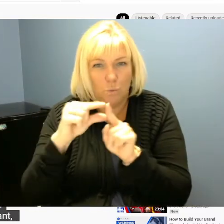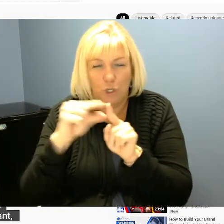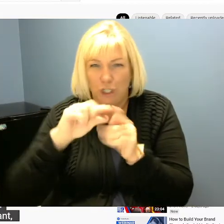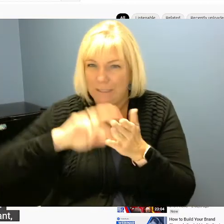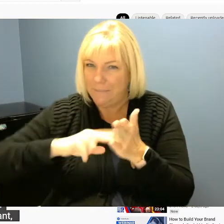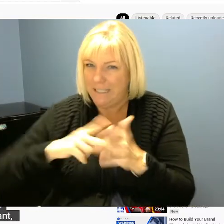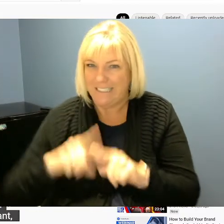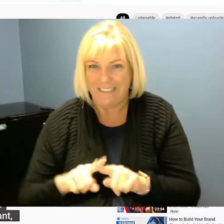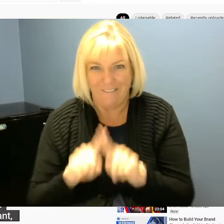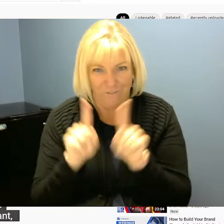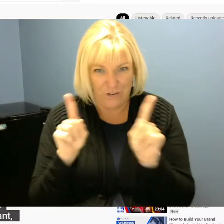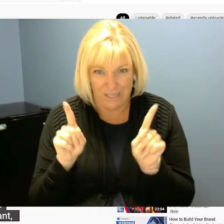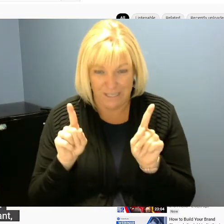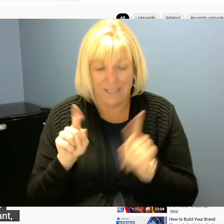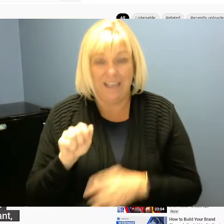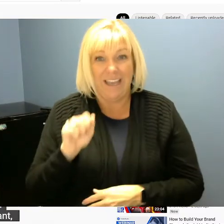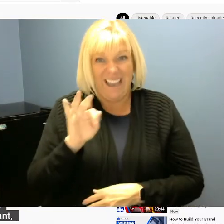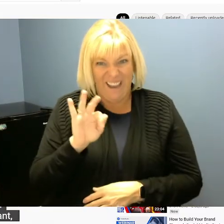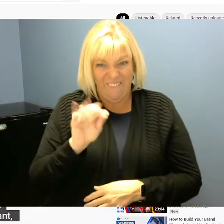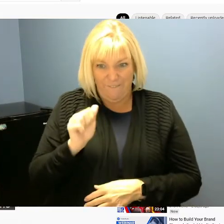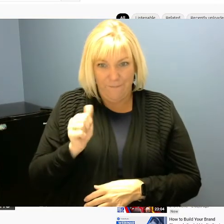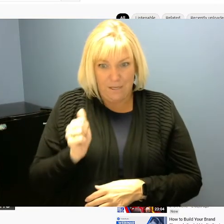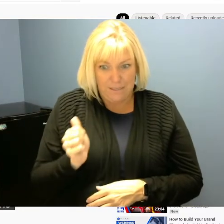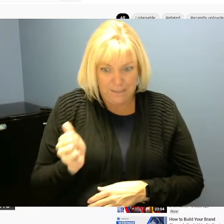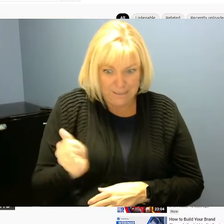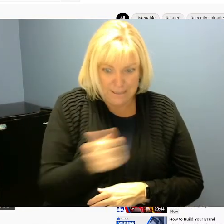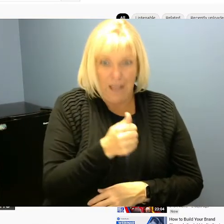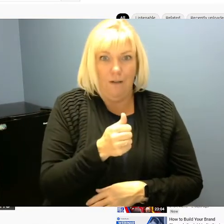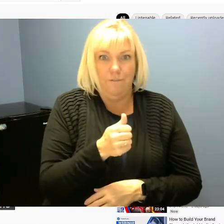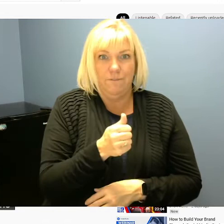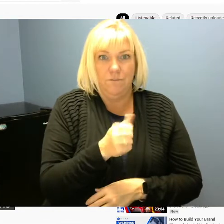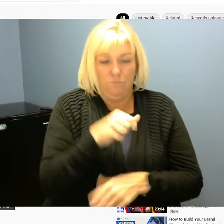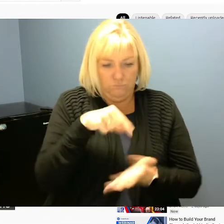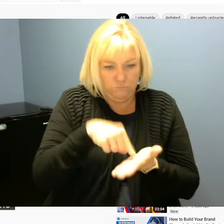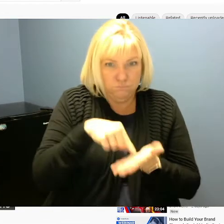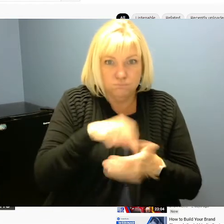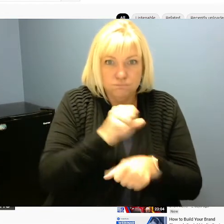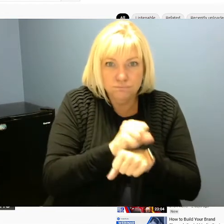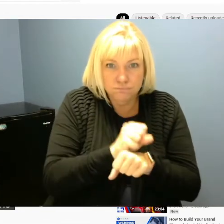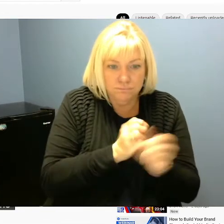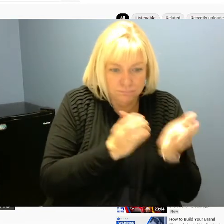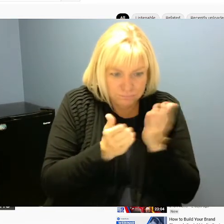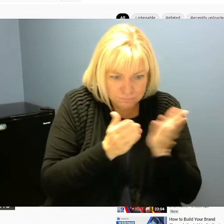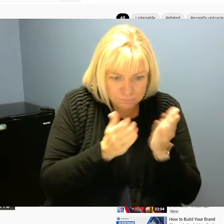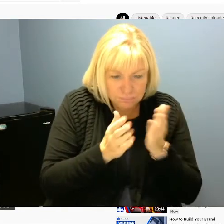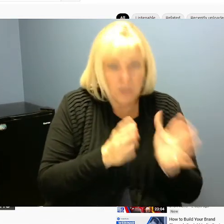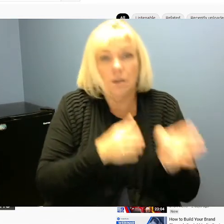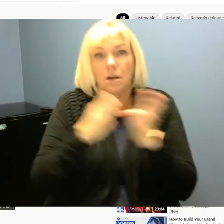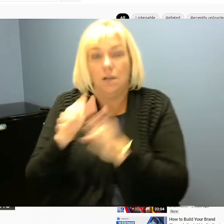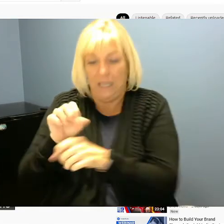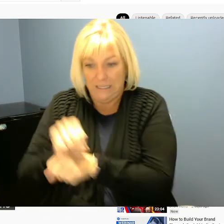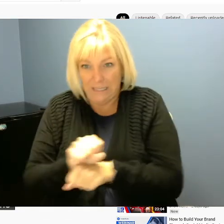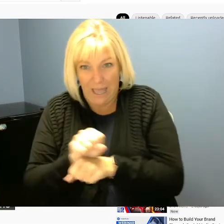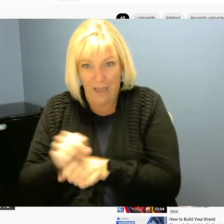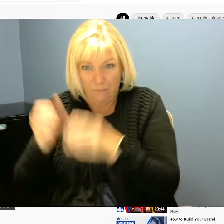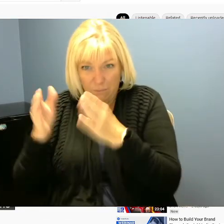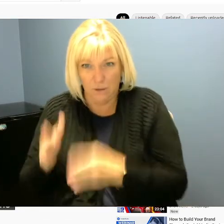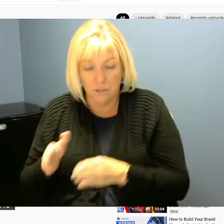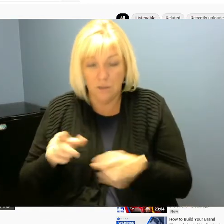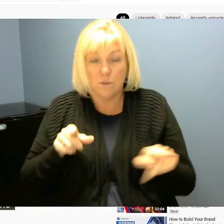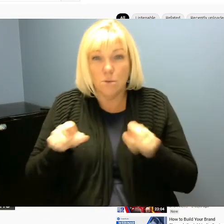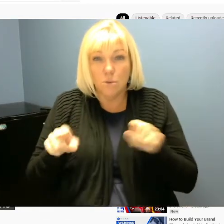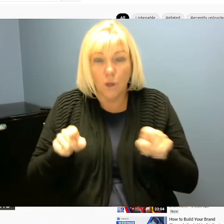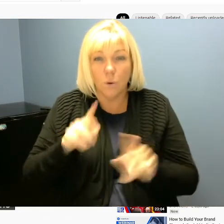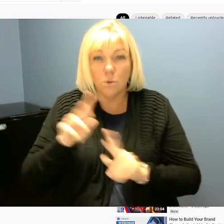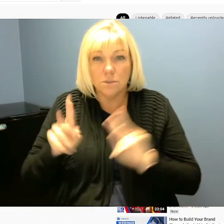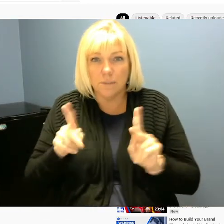the indentured servant, enslaved person, and you're held by someone who's fighting